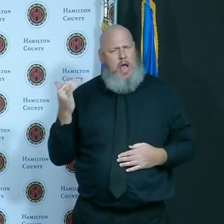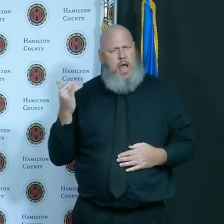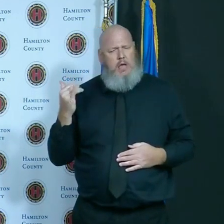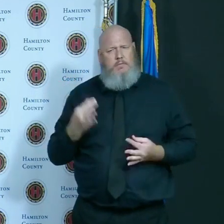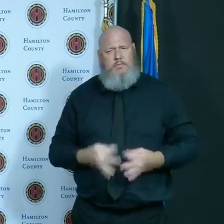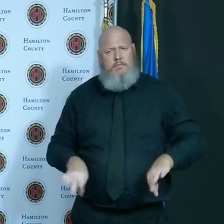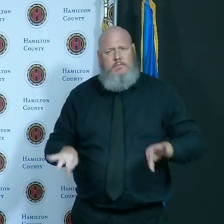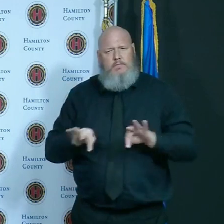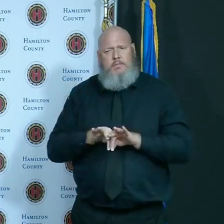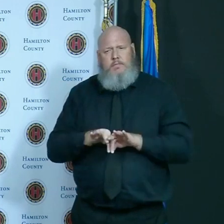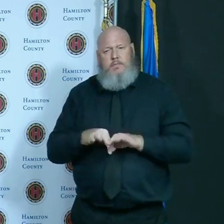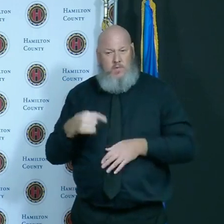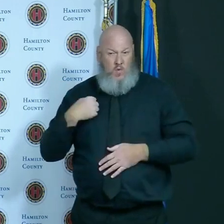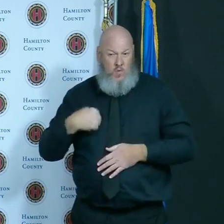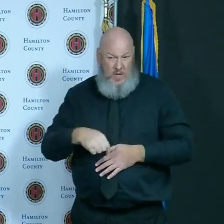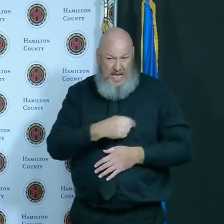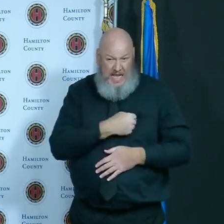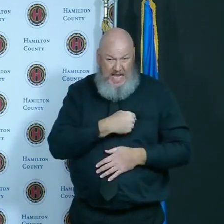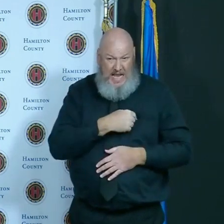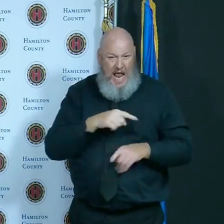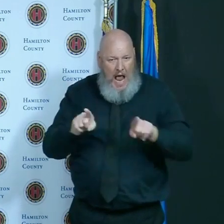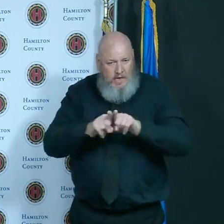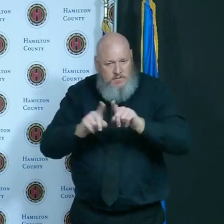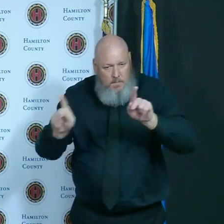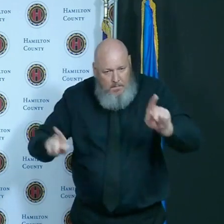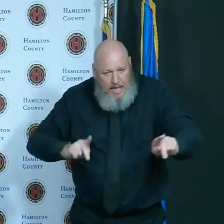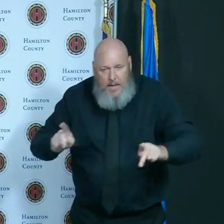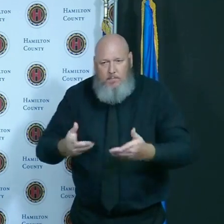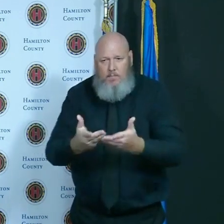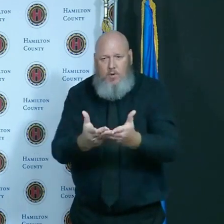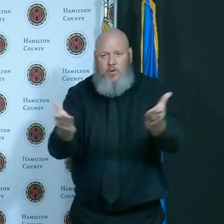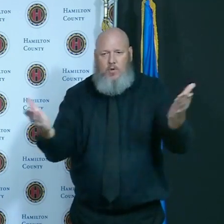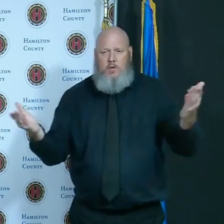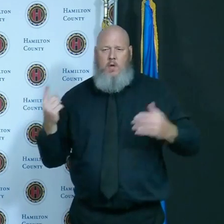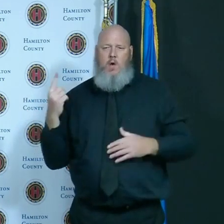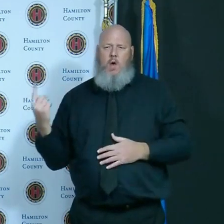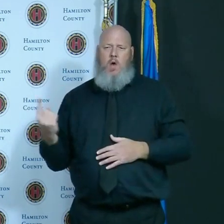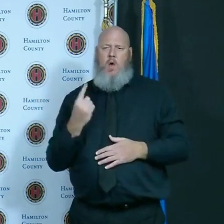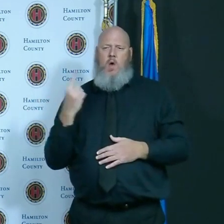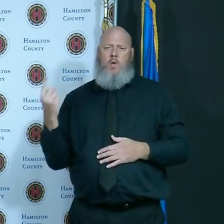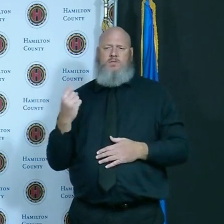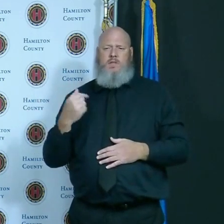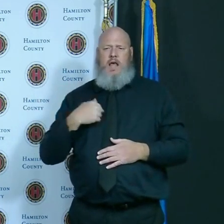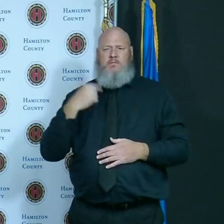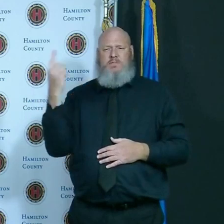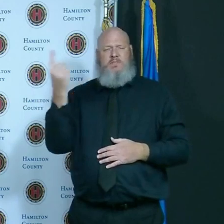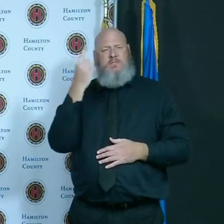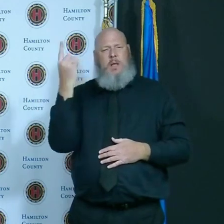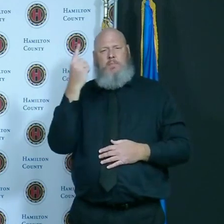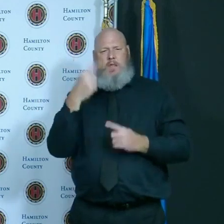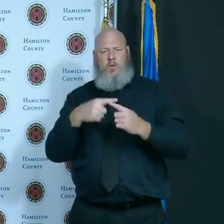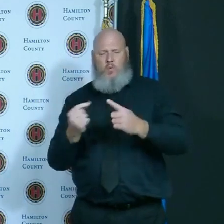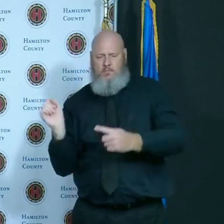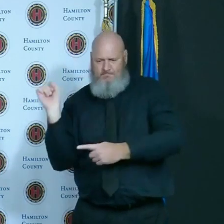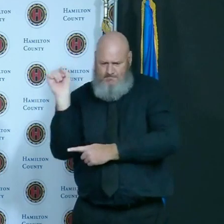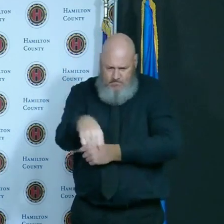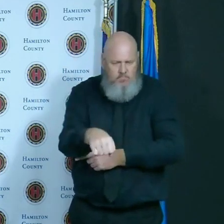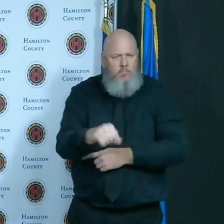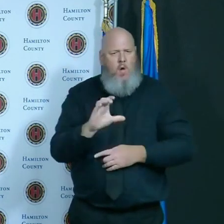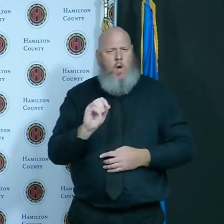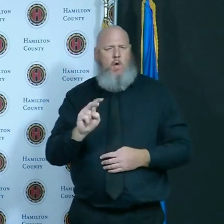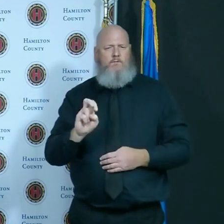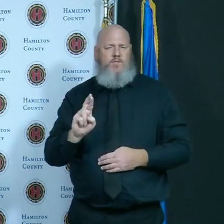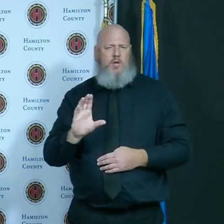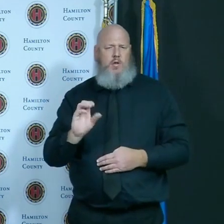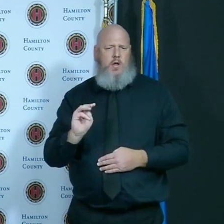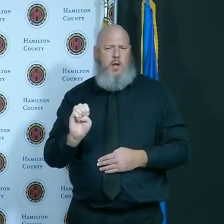had obstacles to surmount, and we do. I also want to remind you that our foremothers and forefathers fought